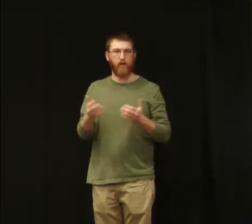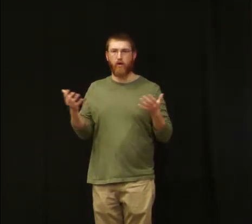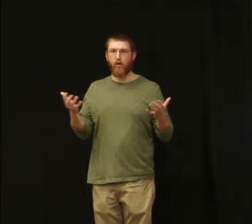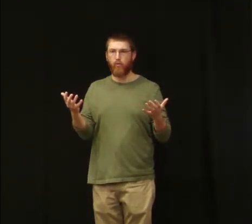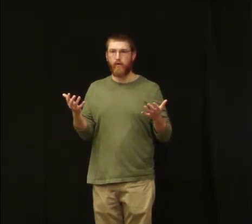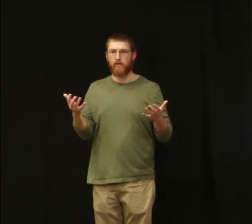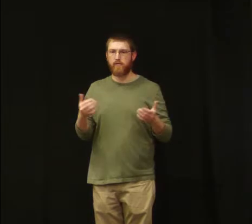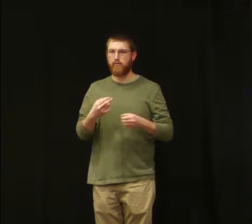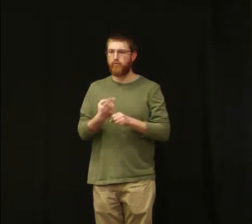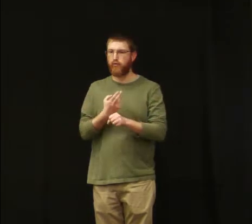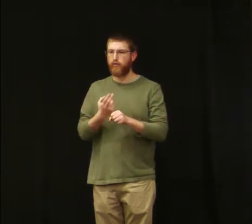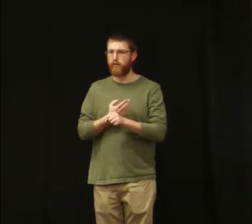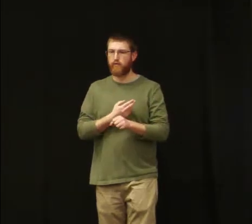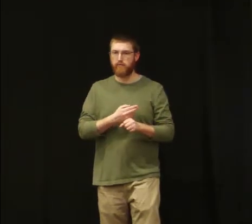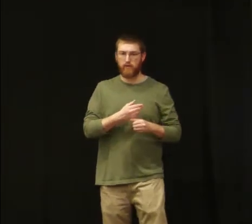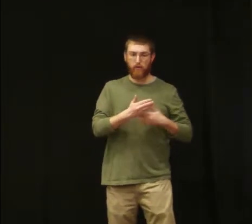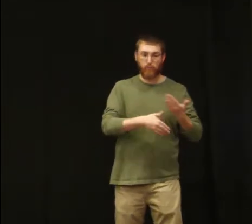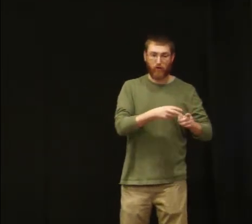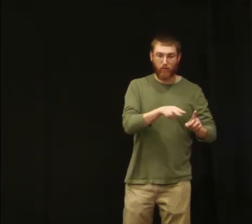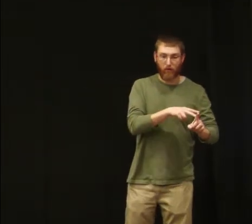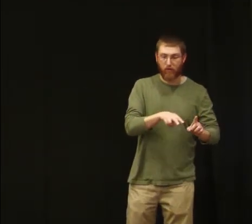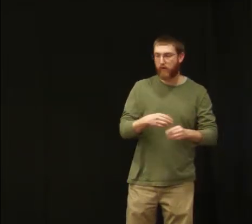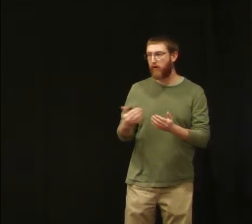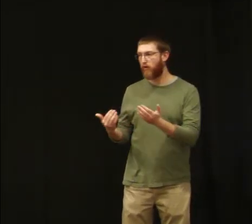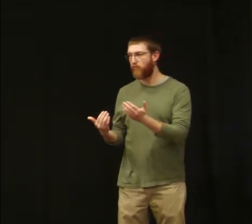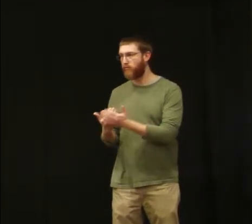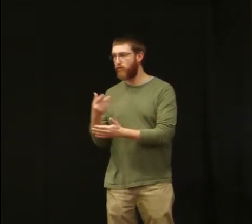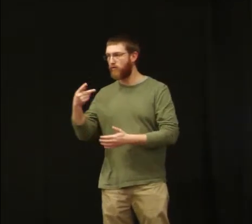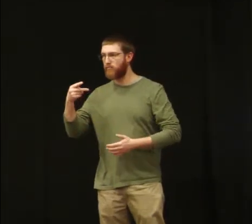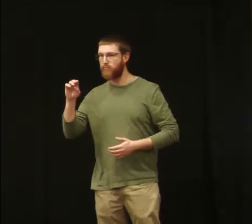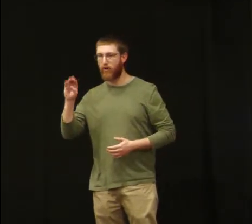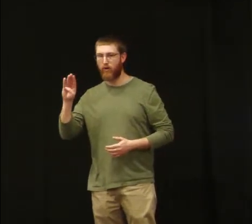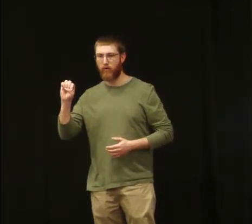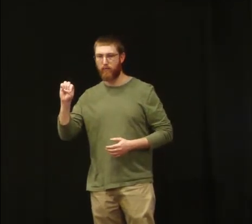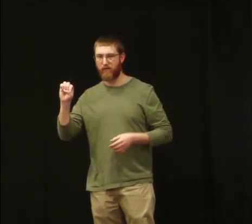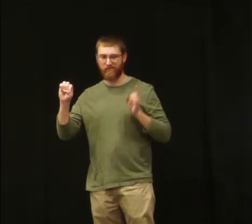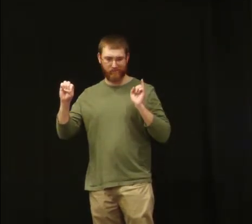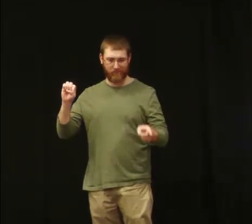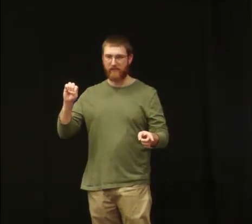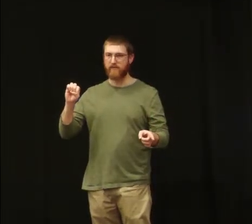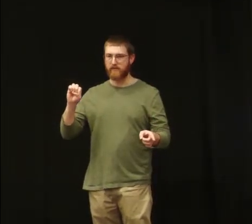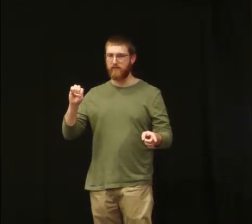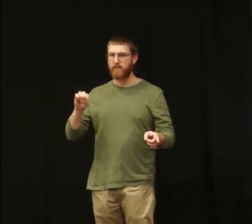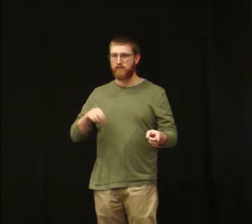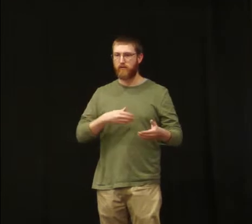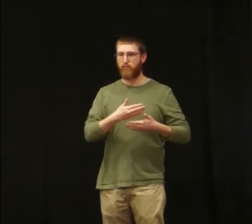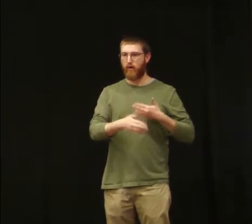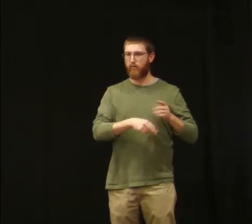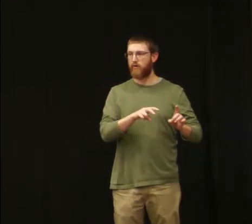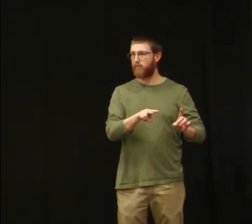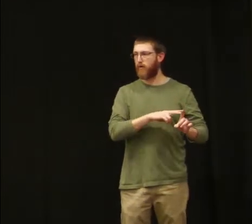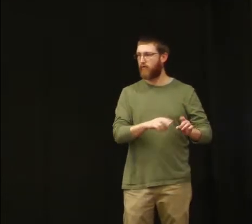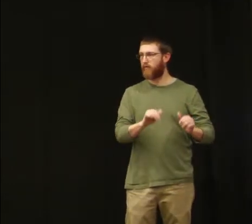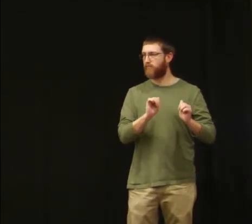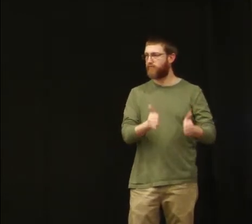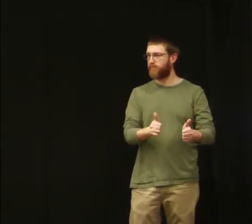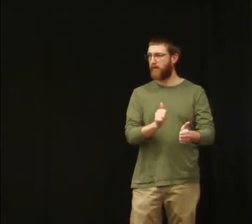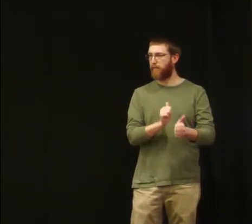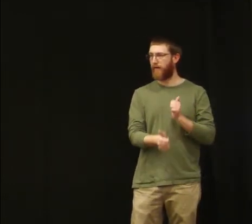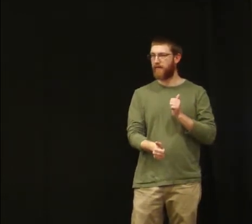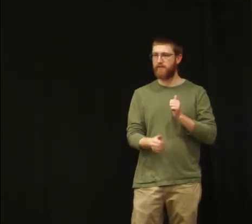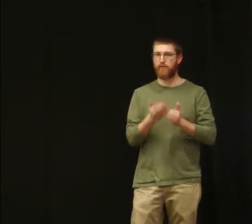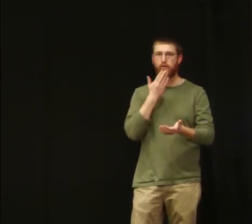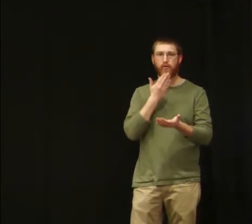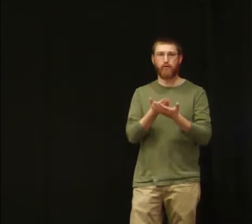it be? Progress monitoring or new pros? Same progress. Progress monitoring. Perfect. Yes.